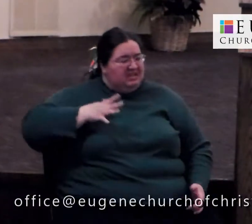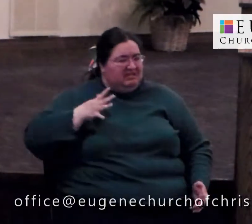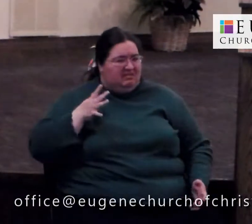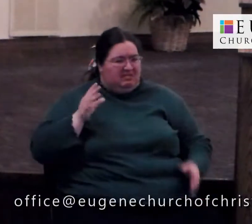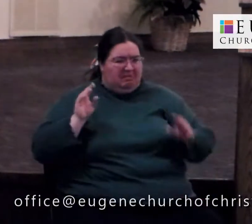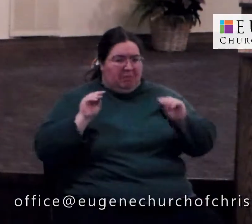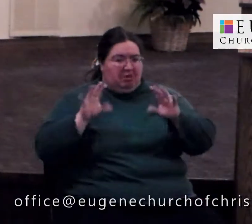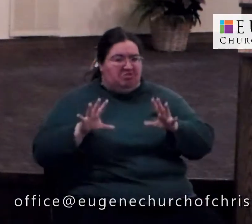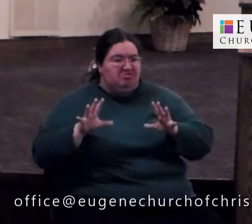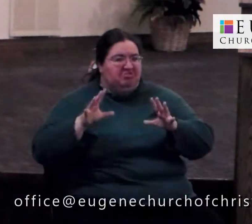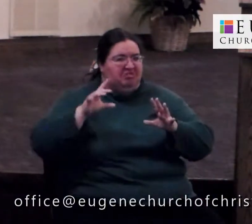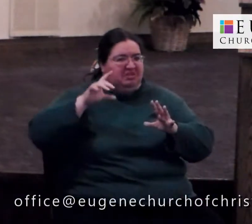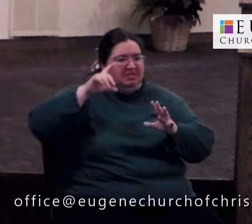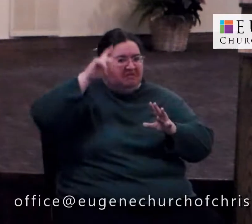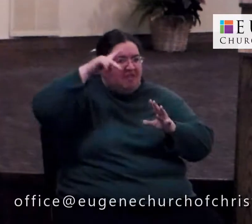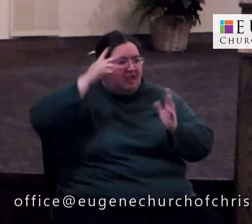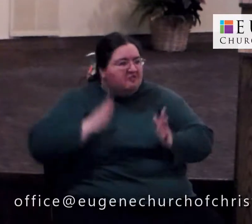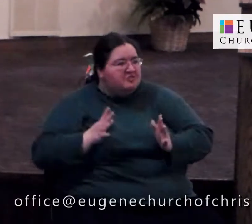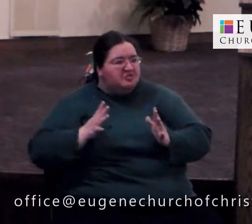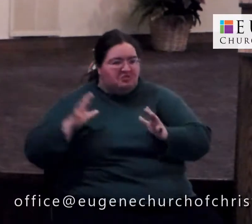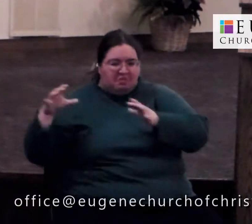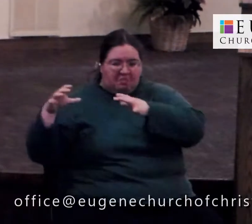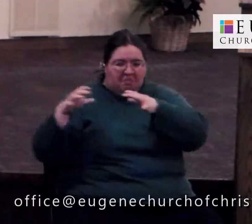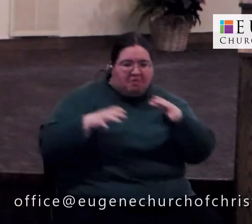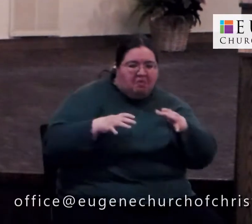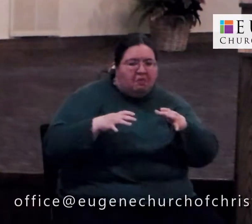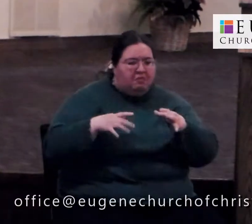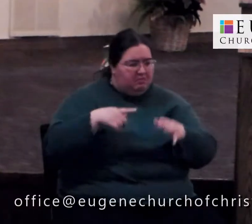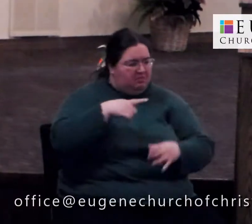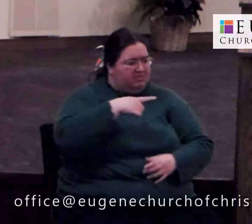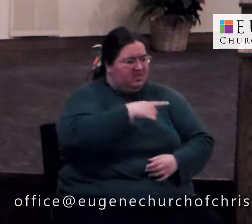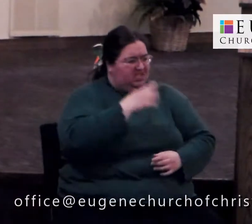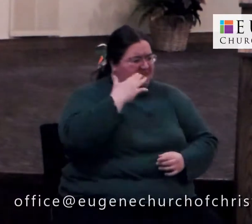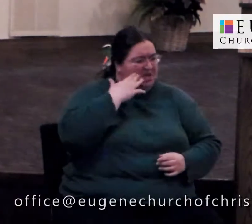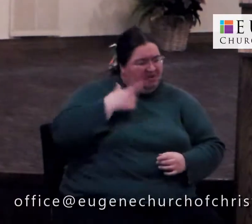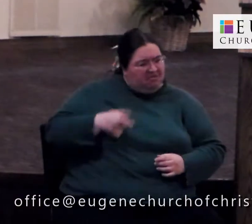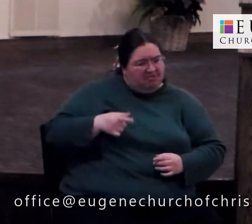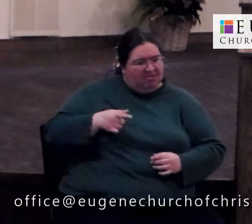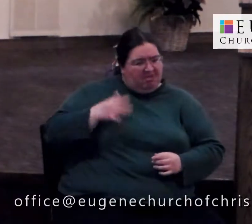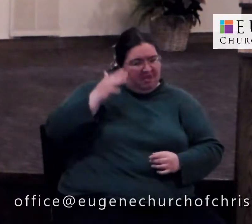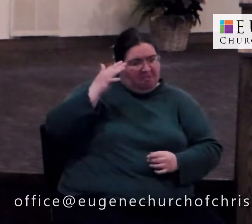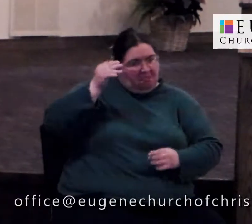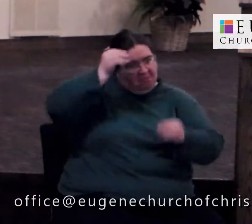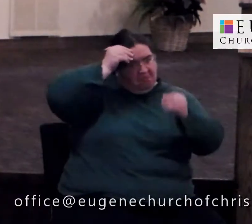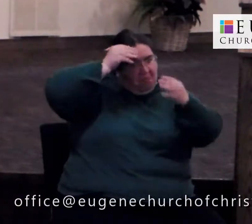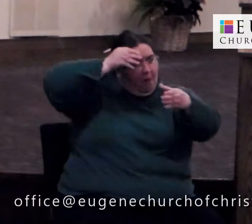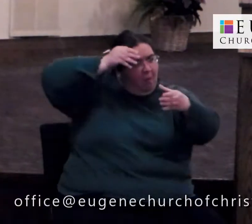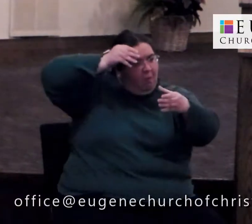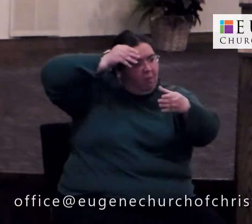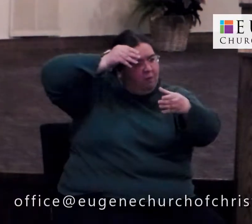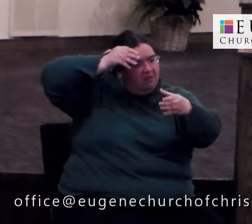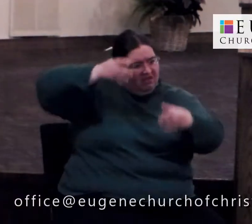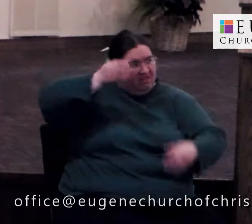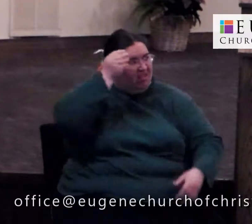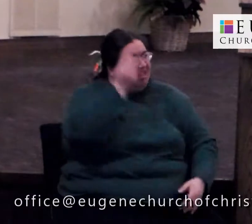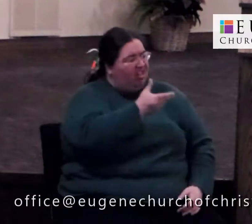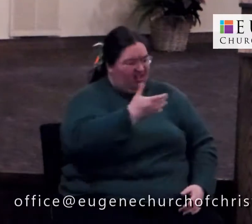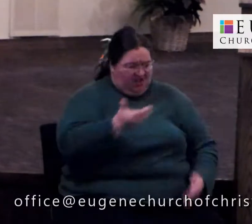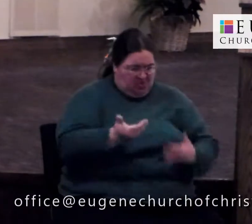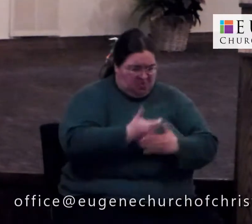understand that these wise men had knowledge that a lot of folks did not have, and they come in with this message of a new king. They're concerning him